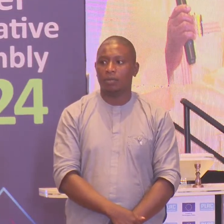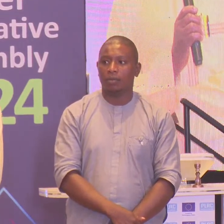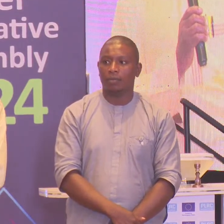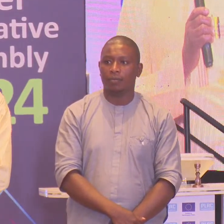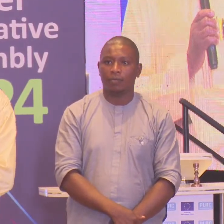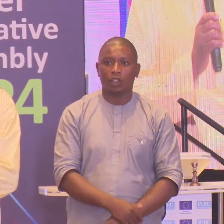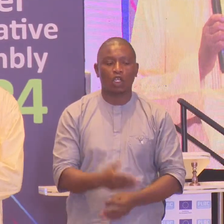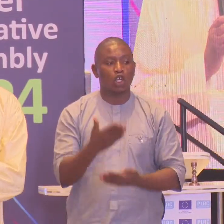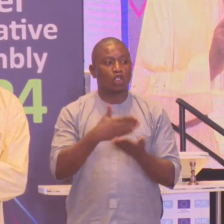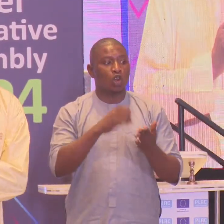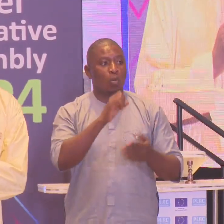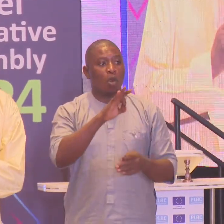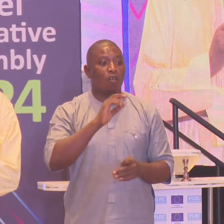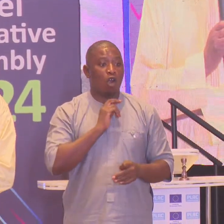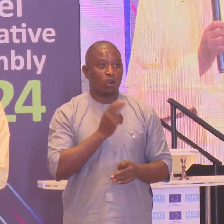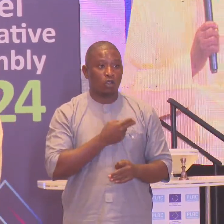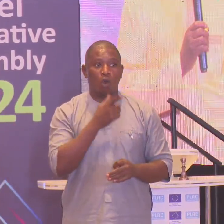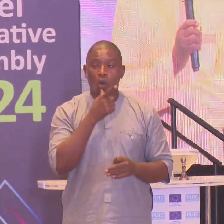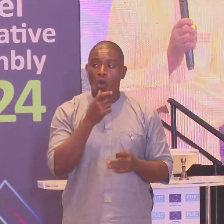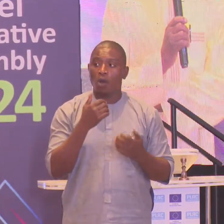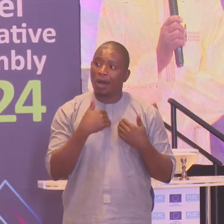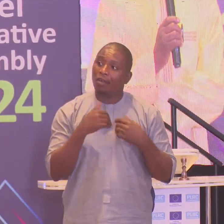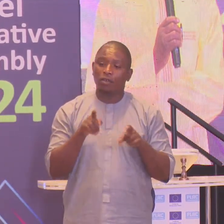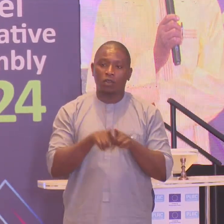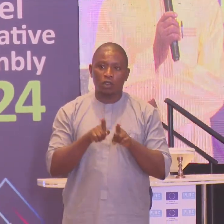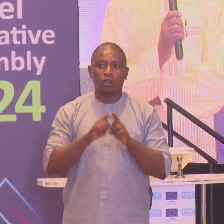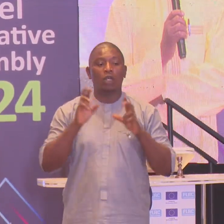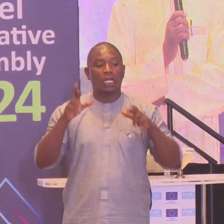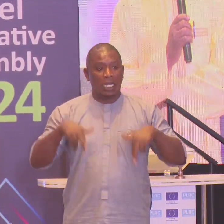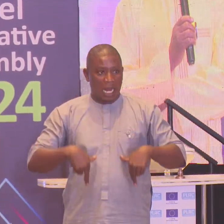Some of us who have also retired from